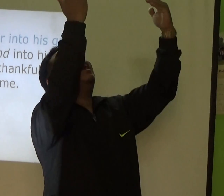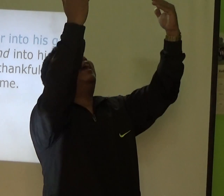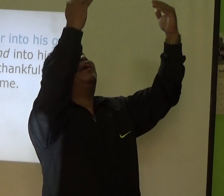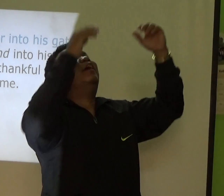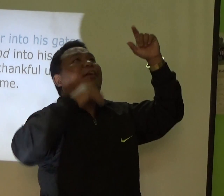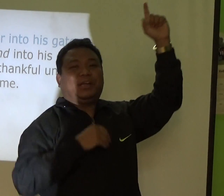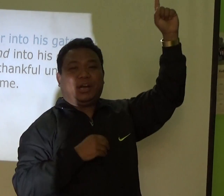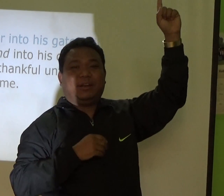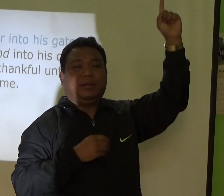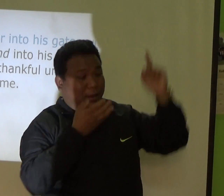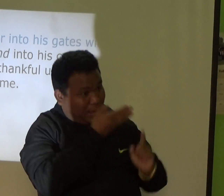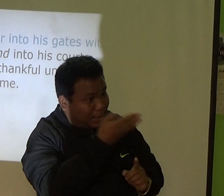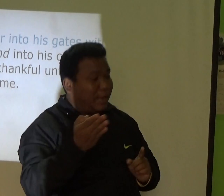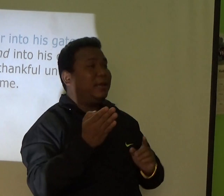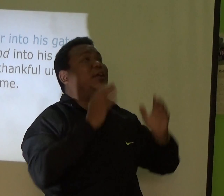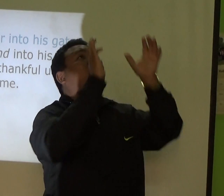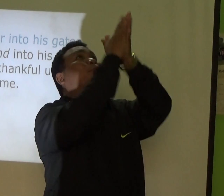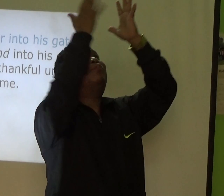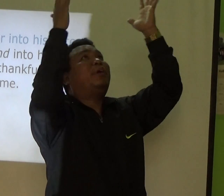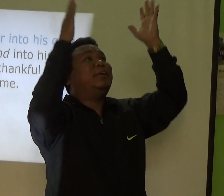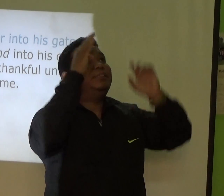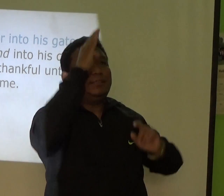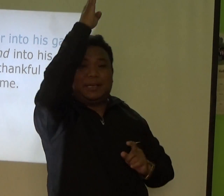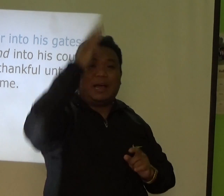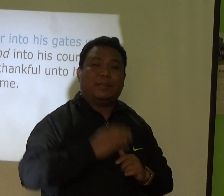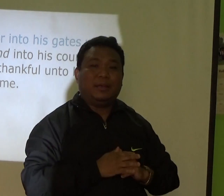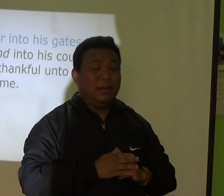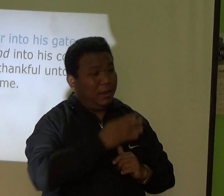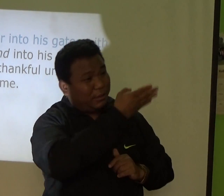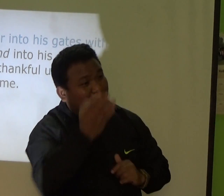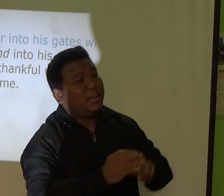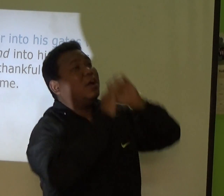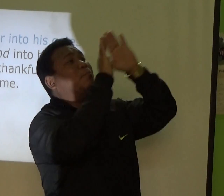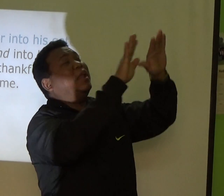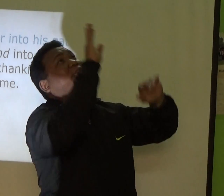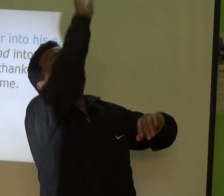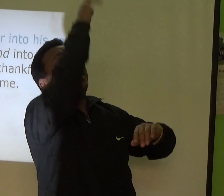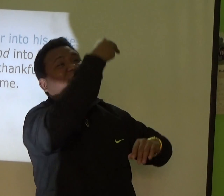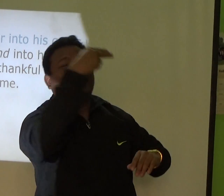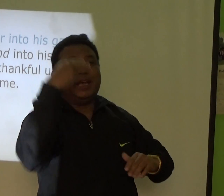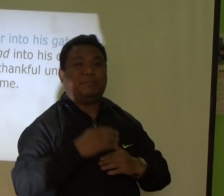thank God. They praise God. They bless God's name.